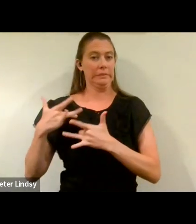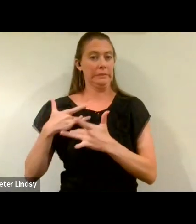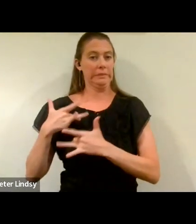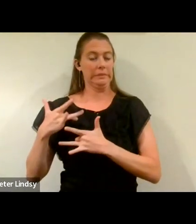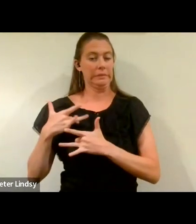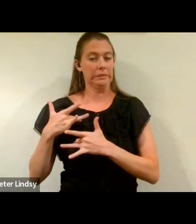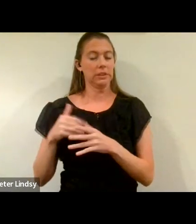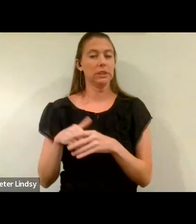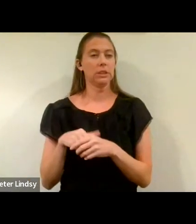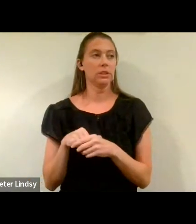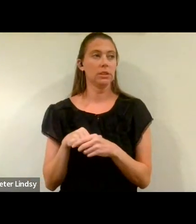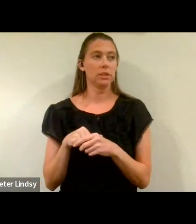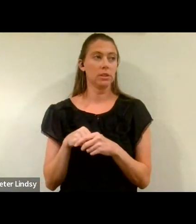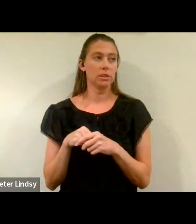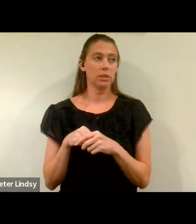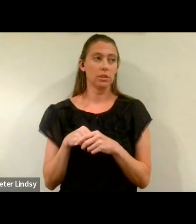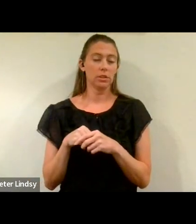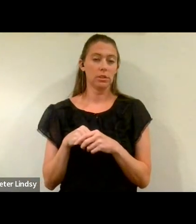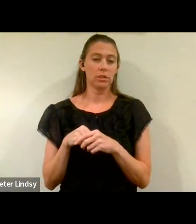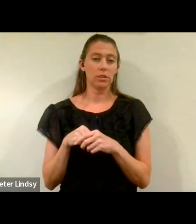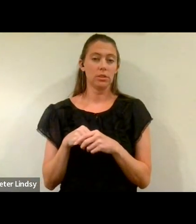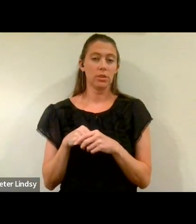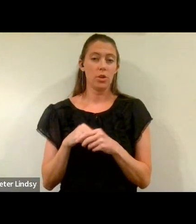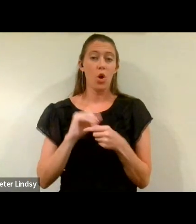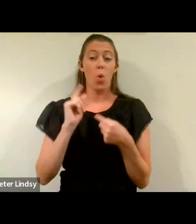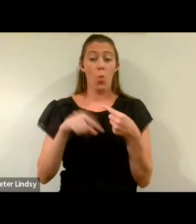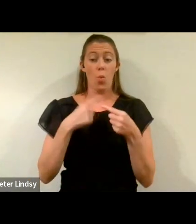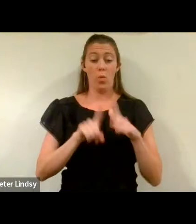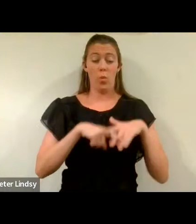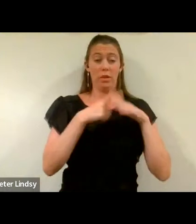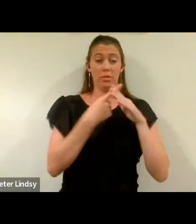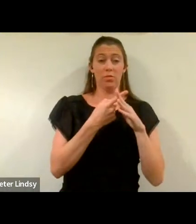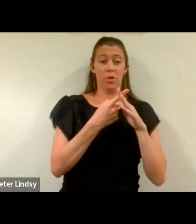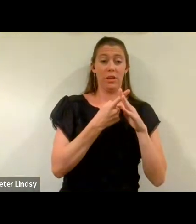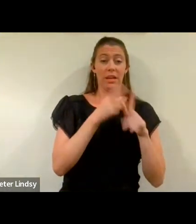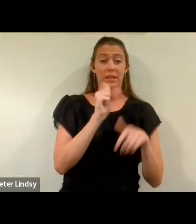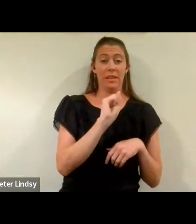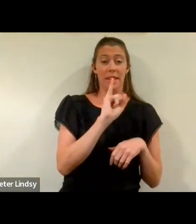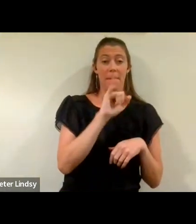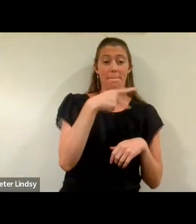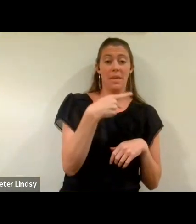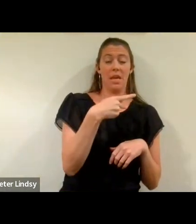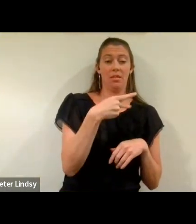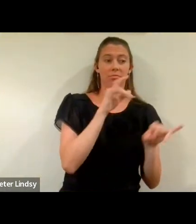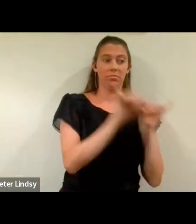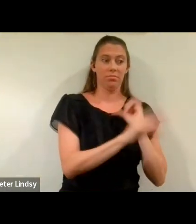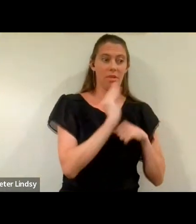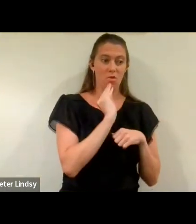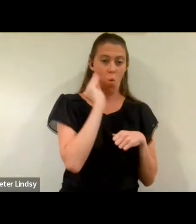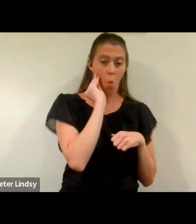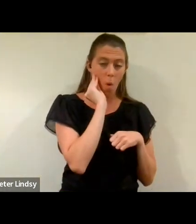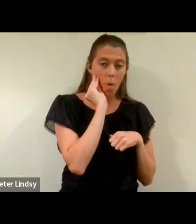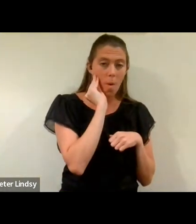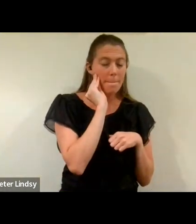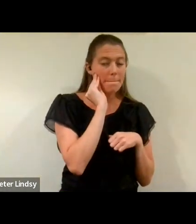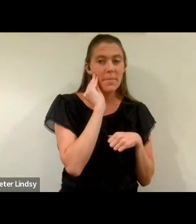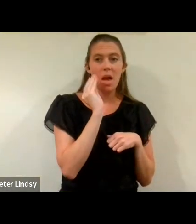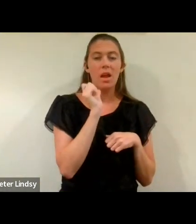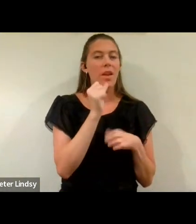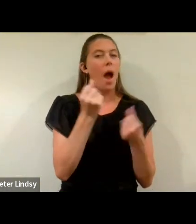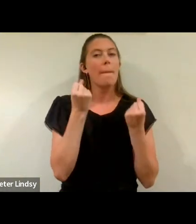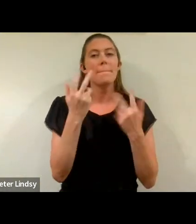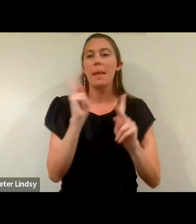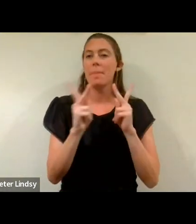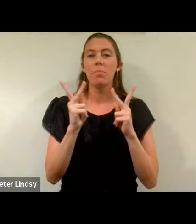When we entered into the shelter in place and all that kind of thing, there weren't that many families that had 2 months rent